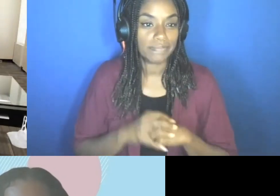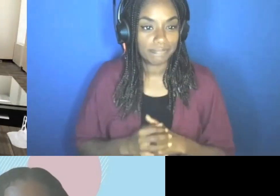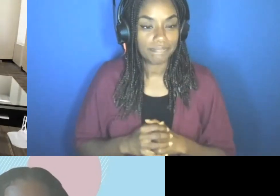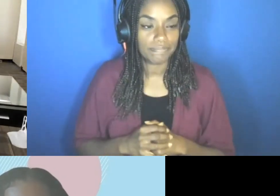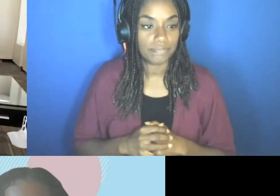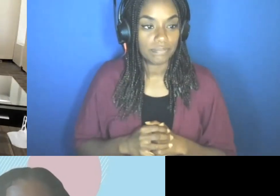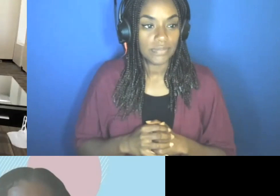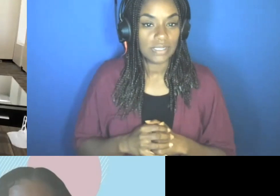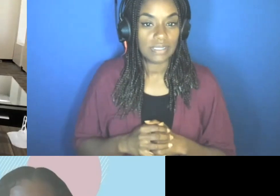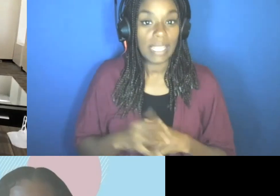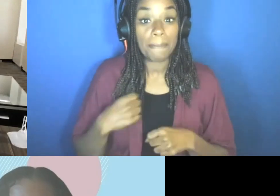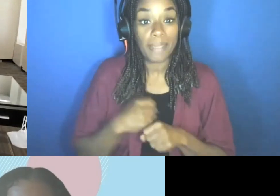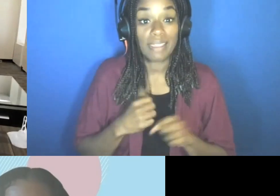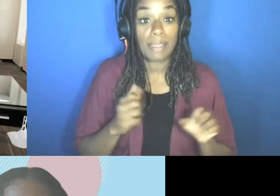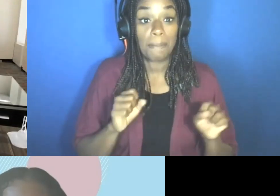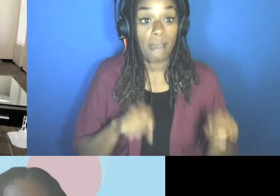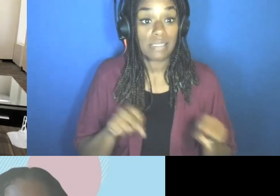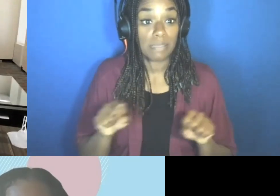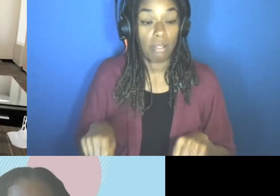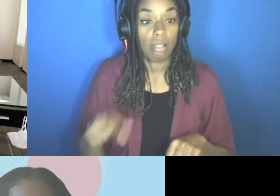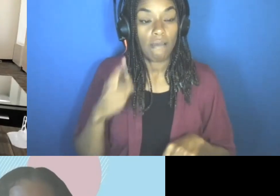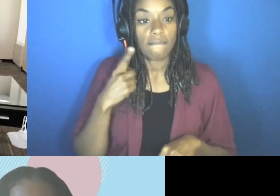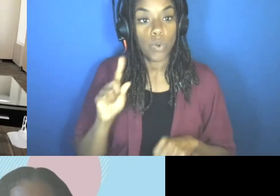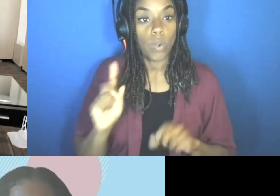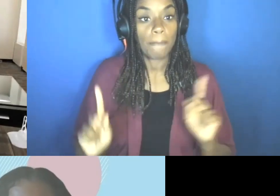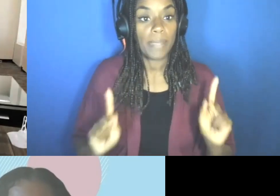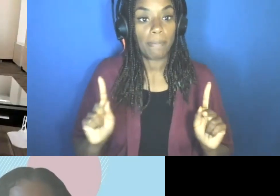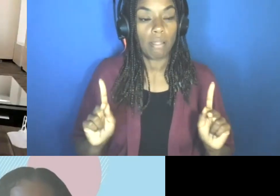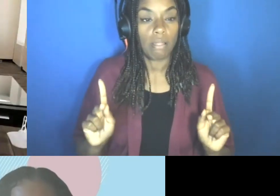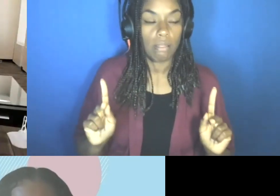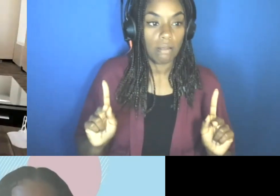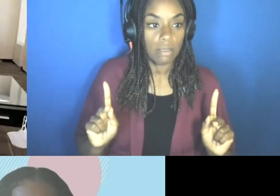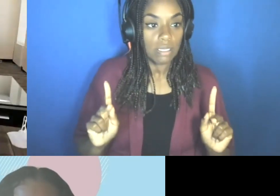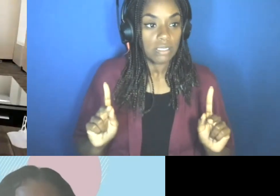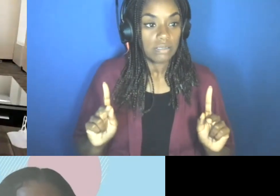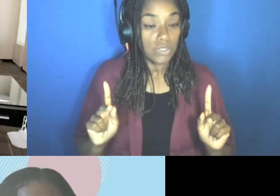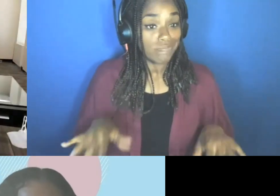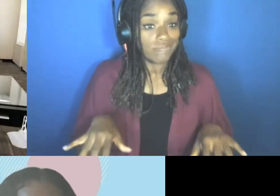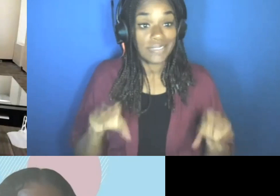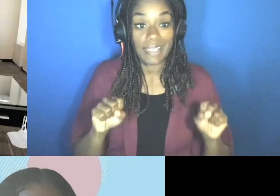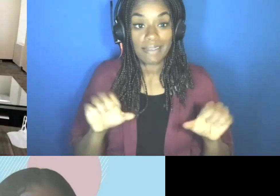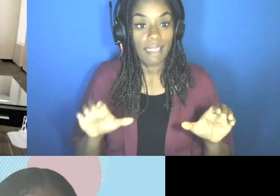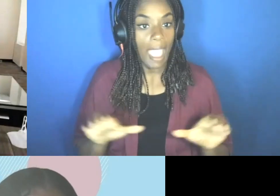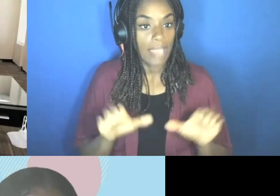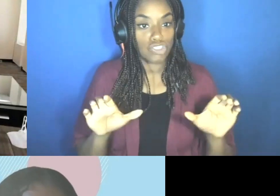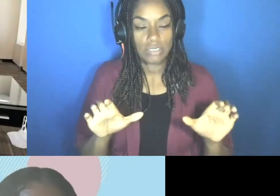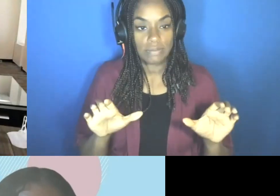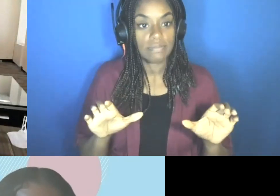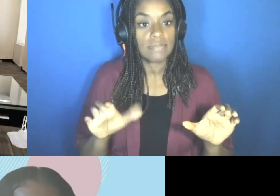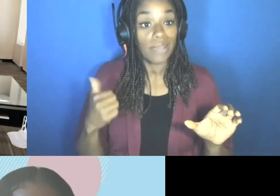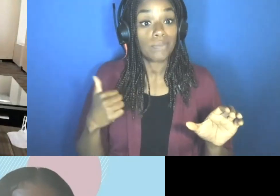and making it possible for people to take the actions that we needed as